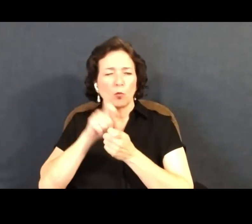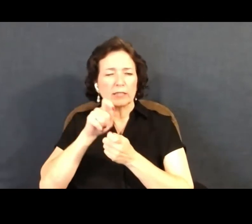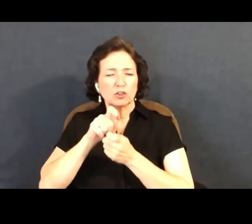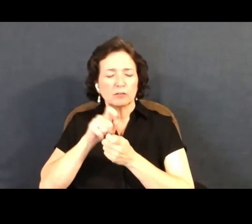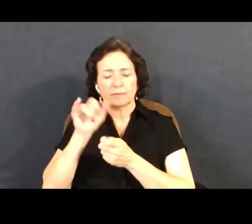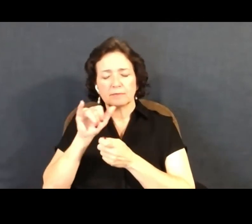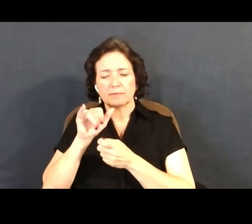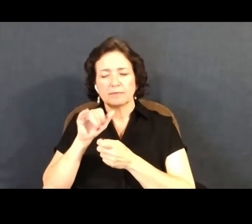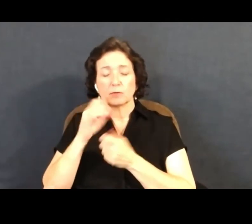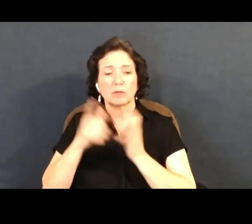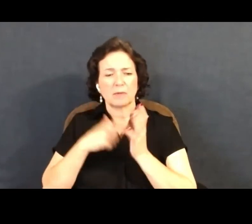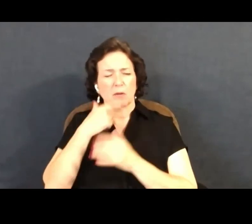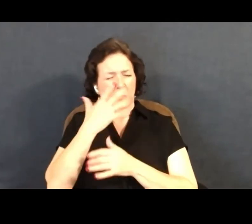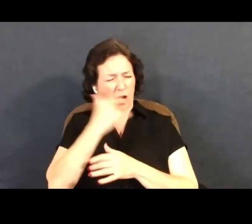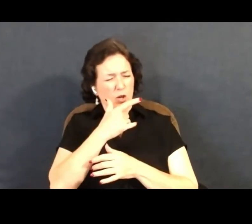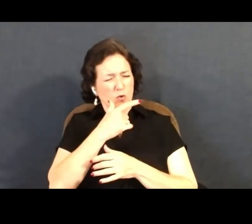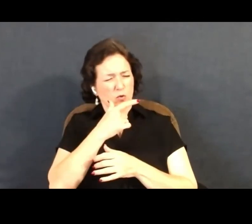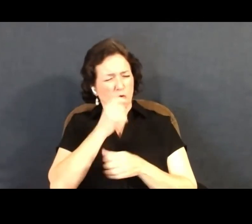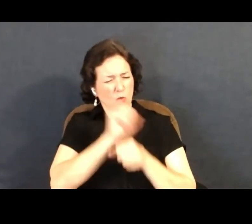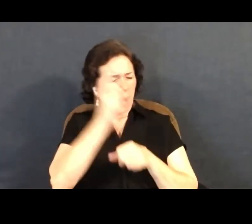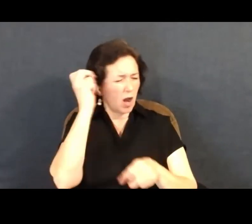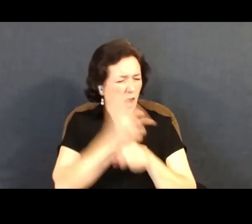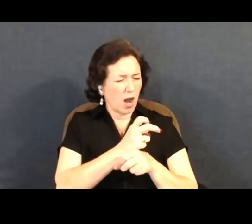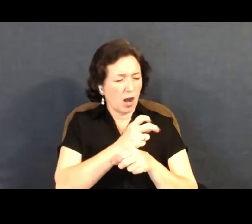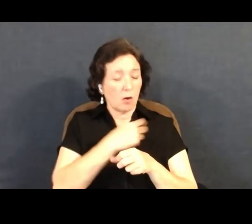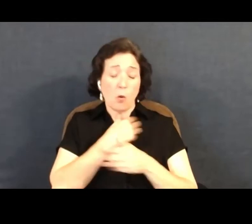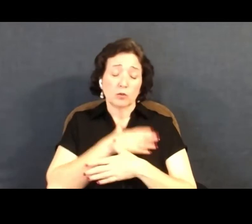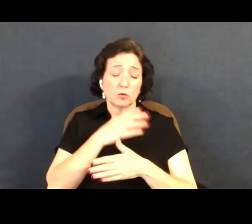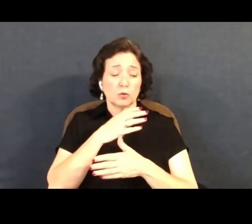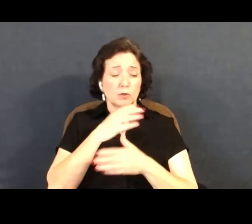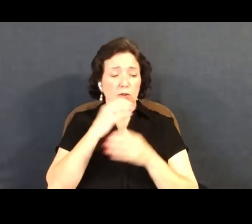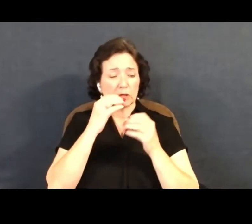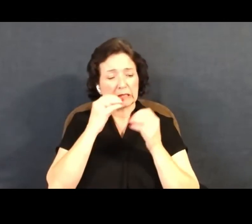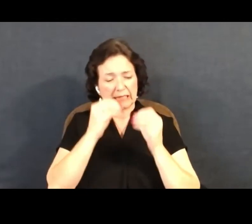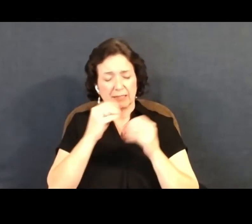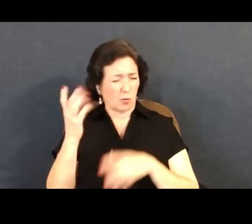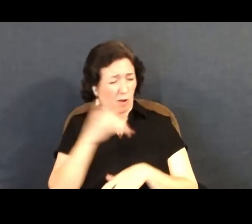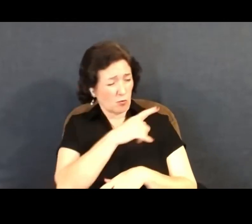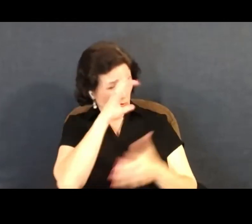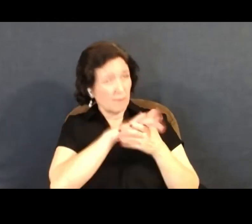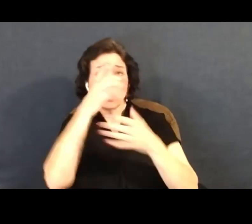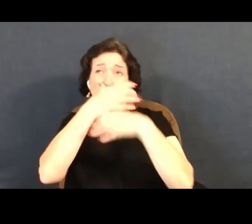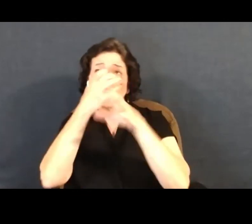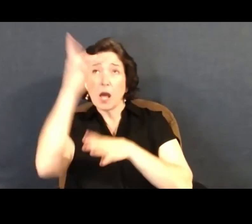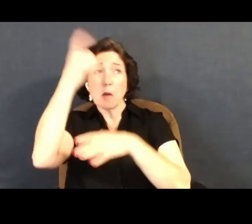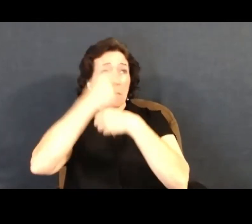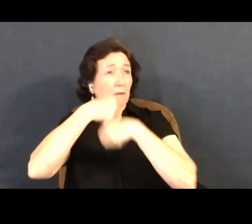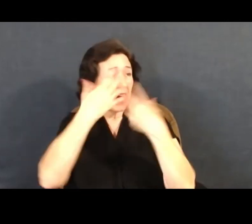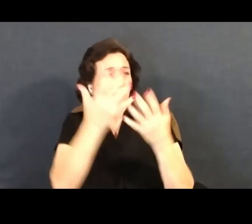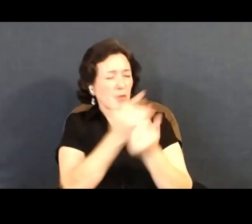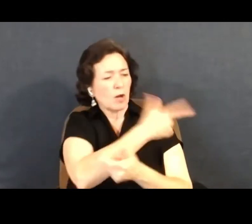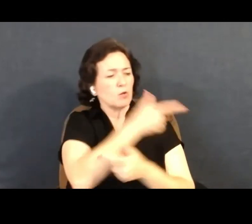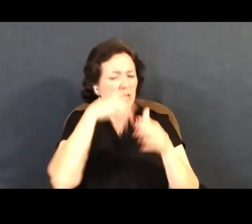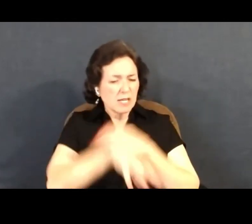work so hard? I enjoy teaching. If you believe that the Creator provides everything, why do you go into the classroom